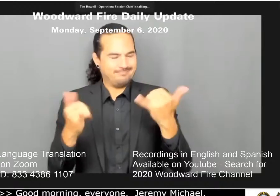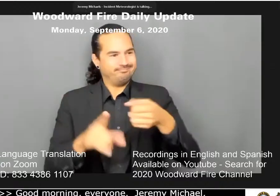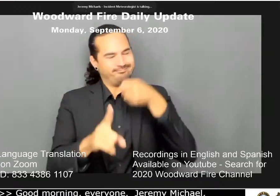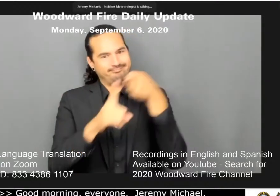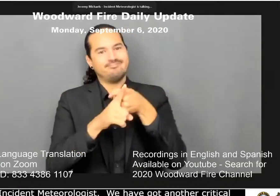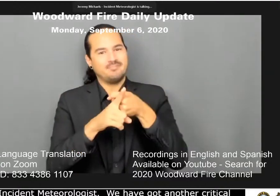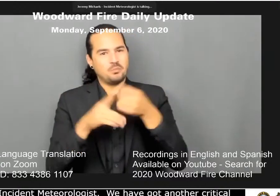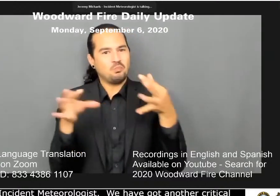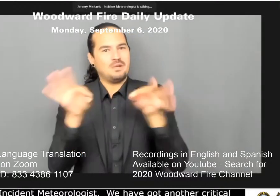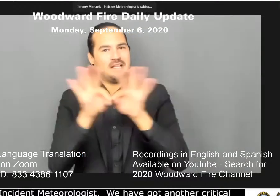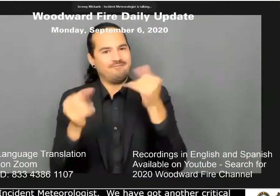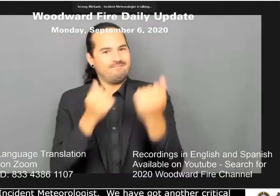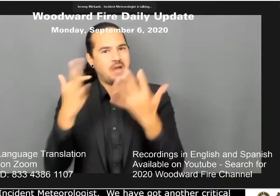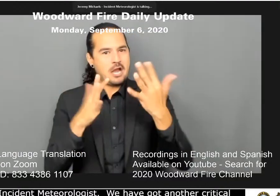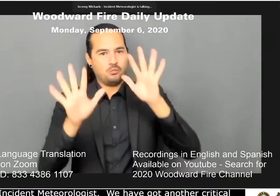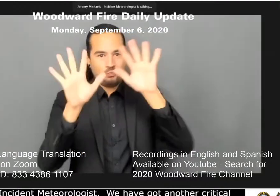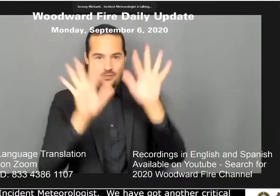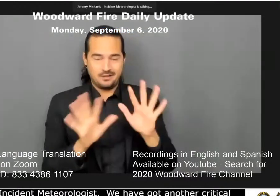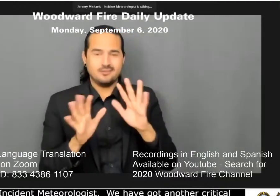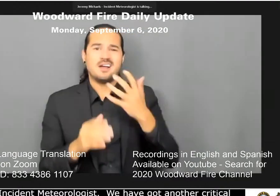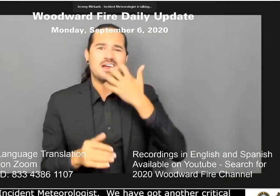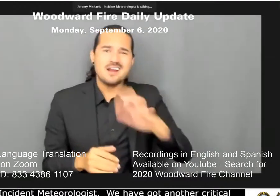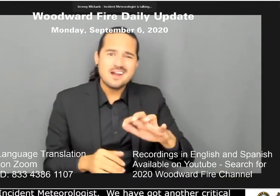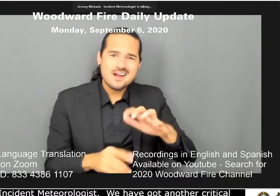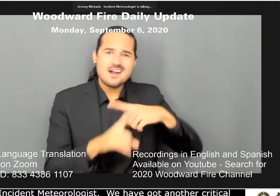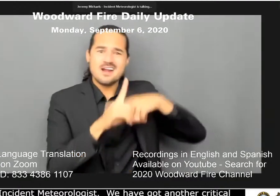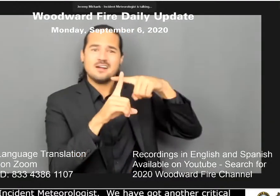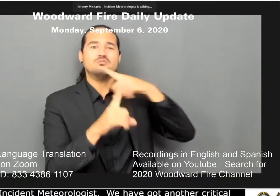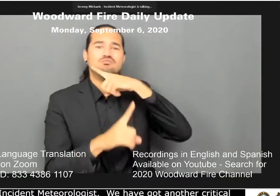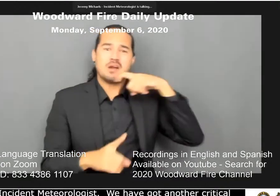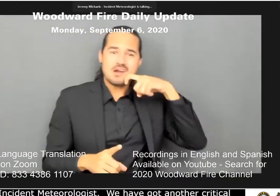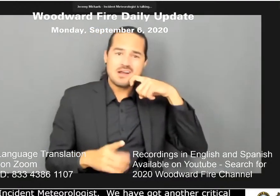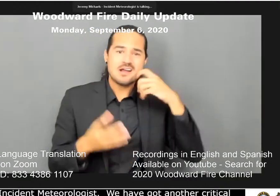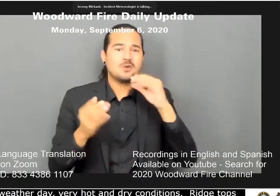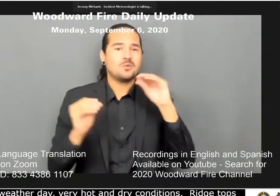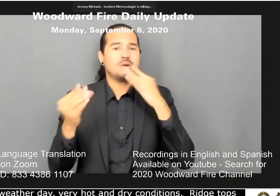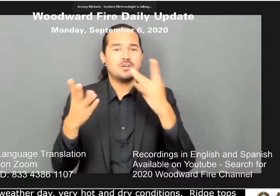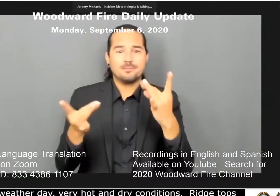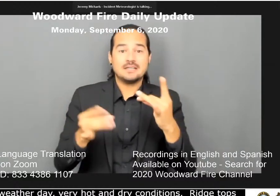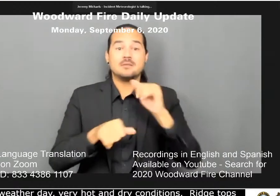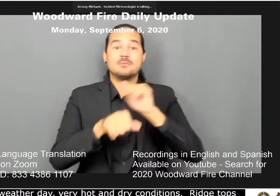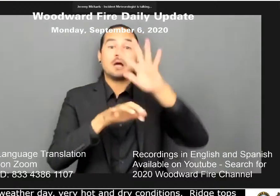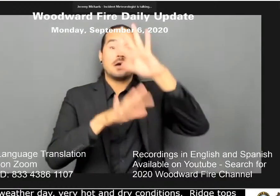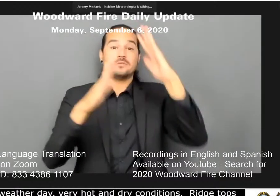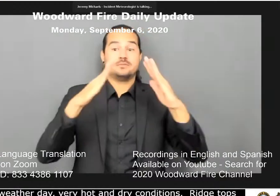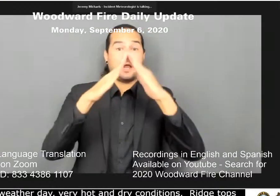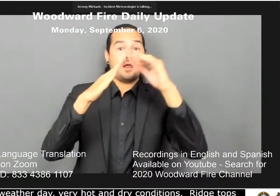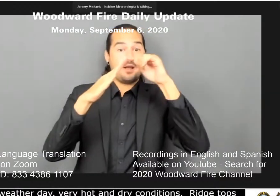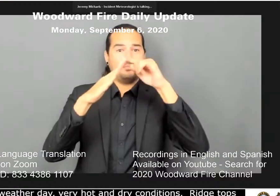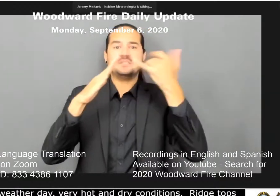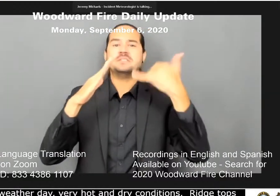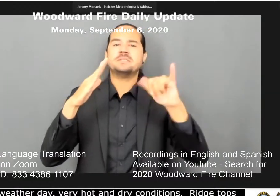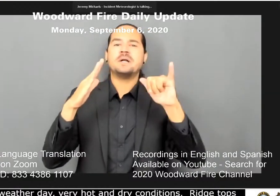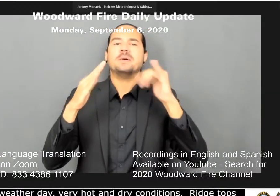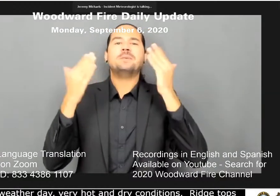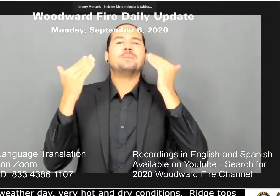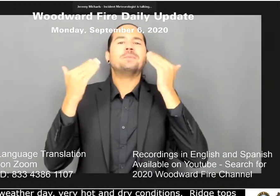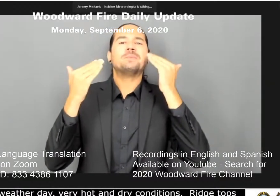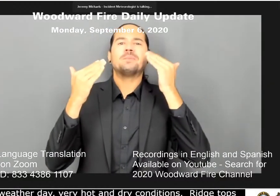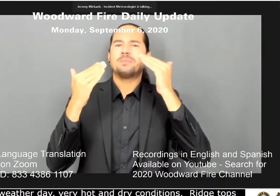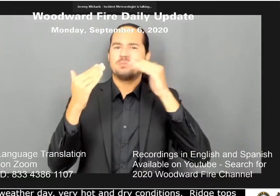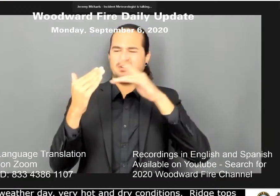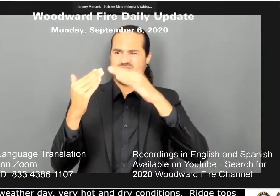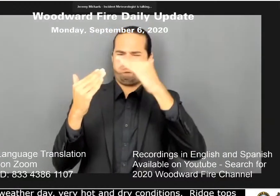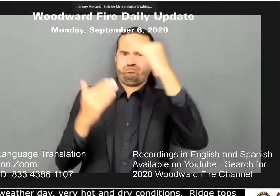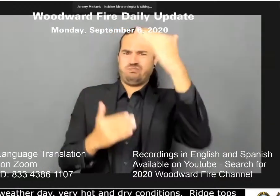Ridge tops never really cooled off. We stayed in the low to mid 90s up on Mountain Vision and on Inverness ridges. And that's priming